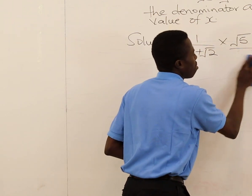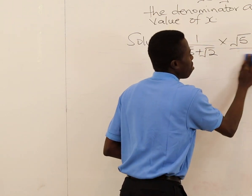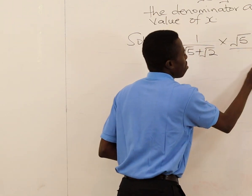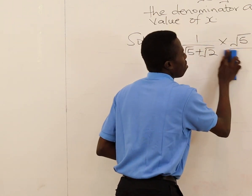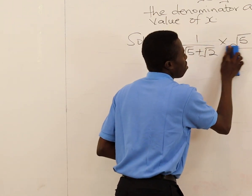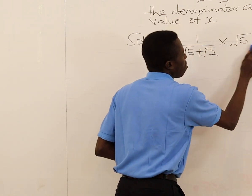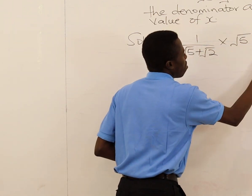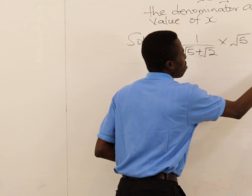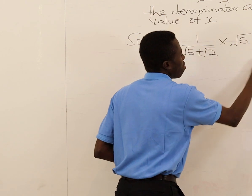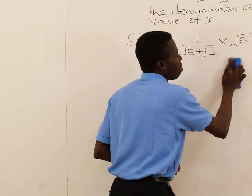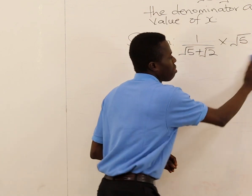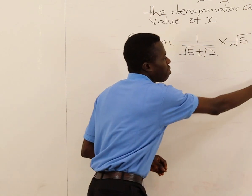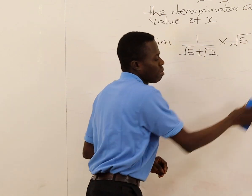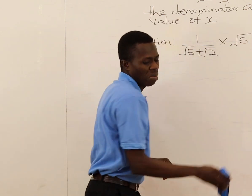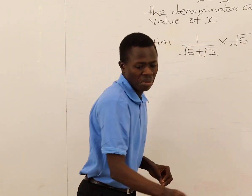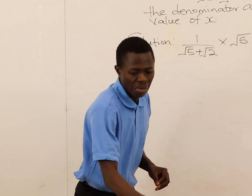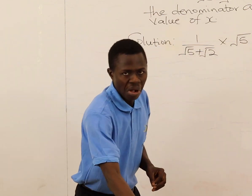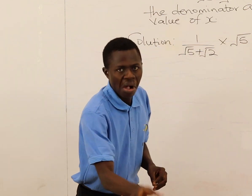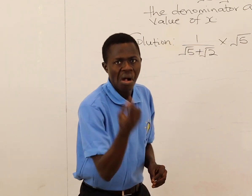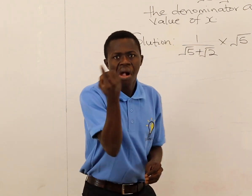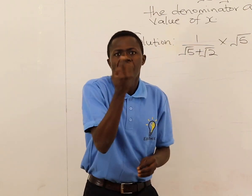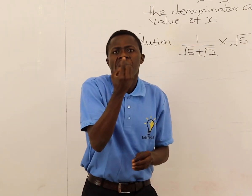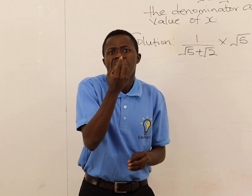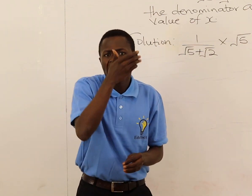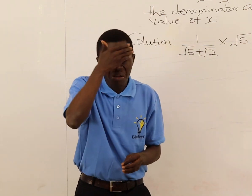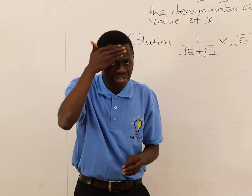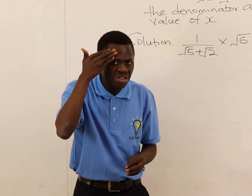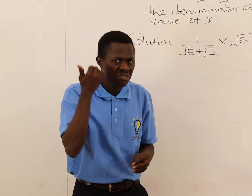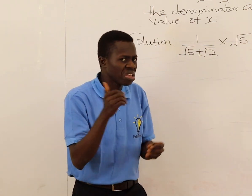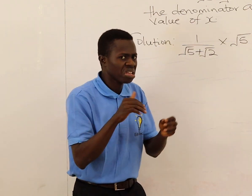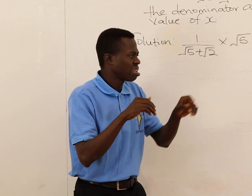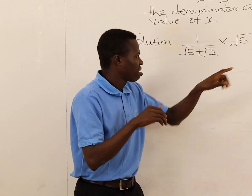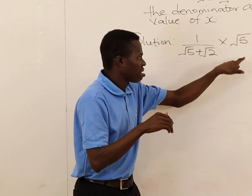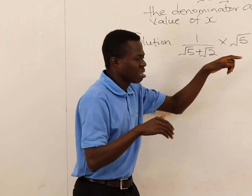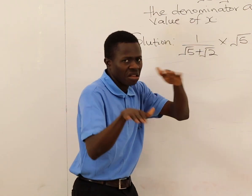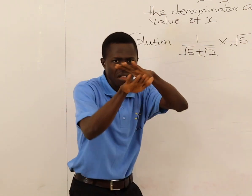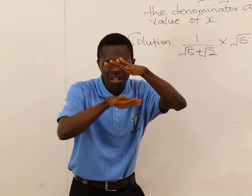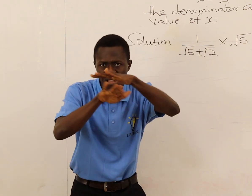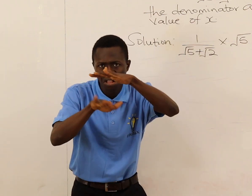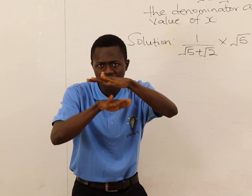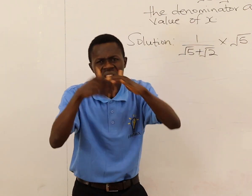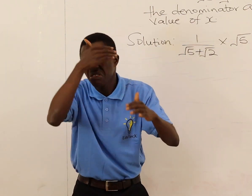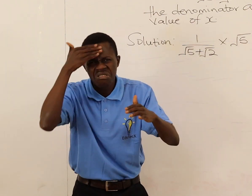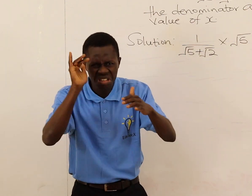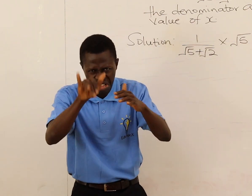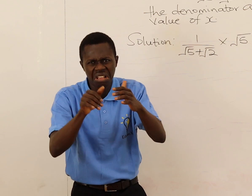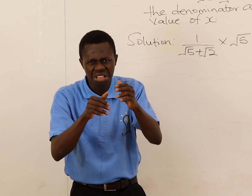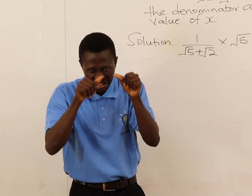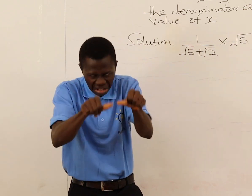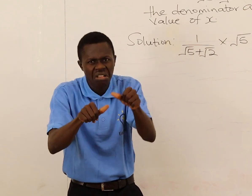conjugate. Instead, maybe they might multiply it only by the numerator and forget to multiply by the